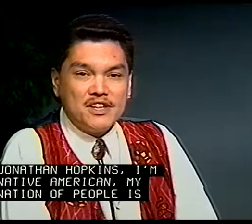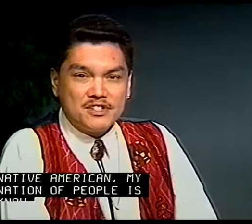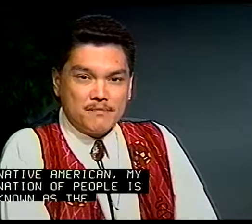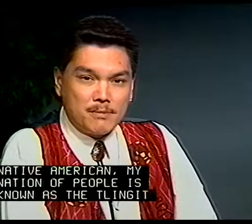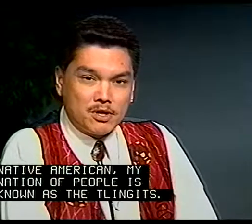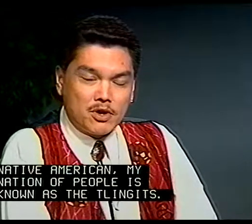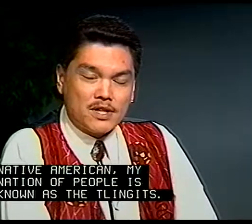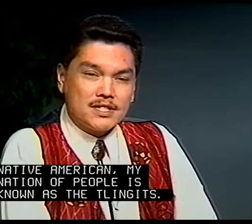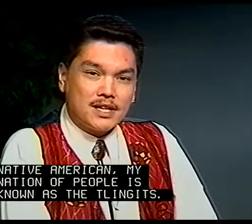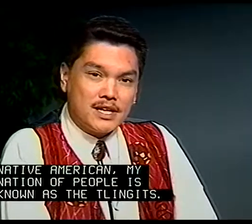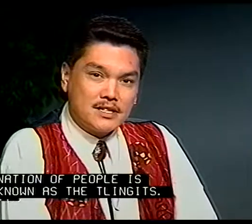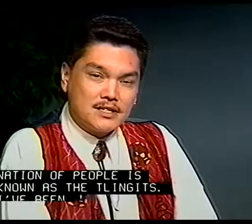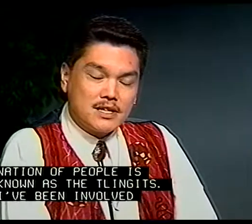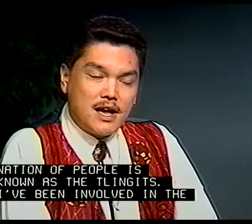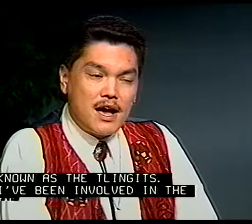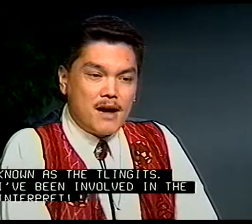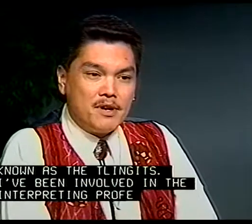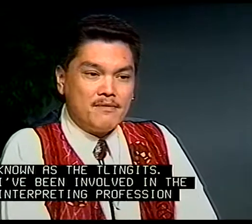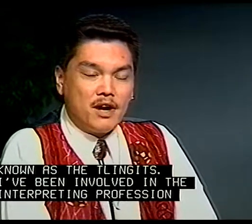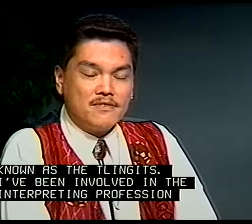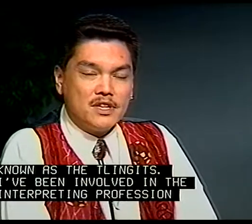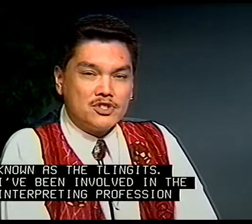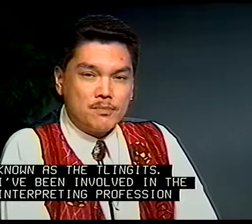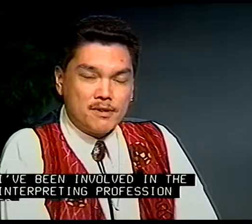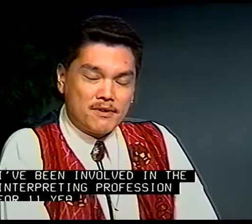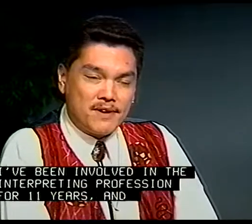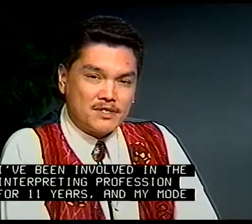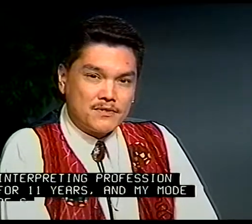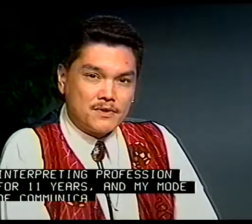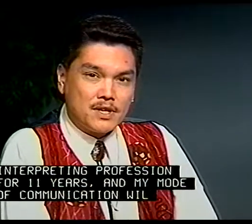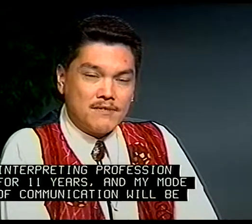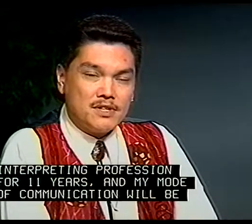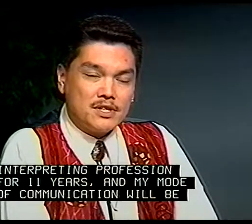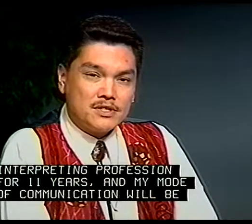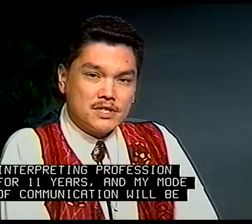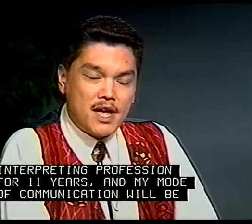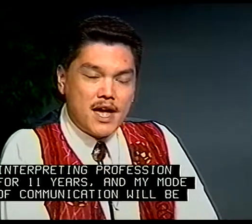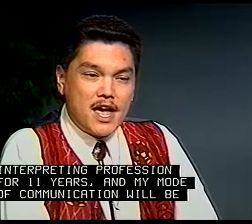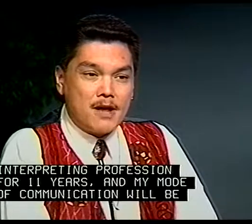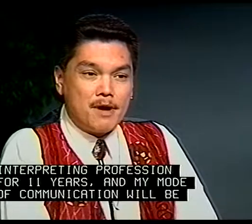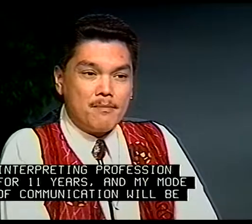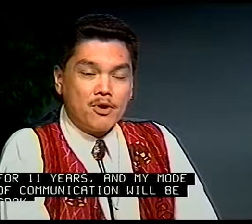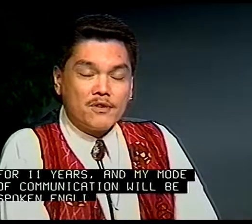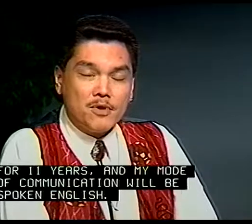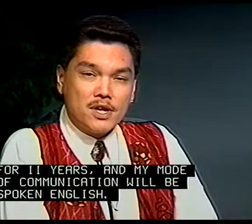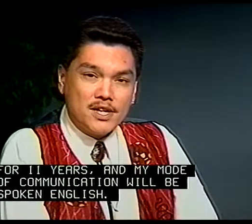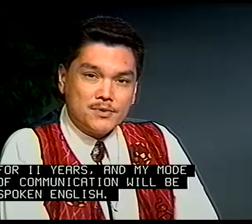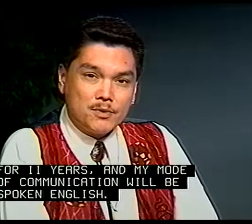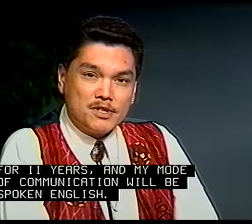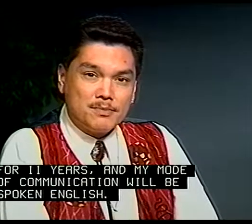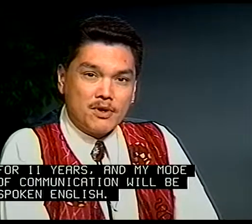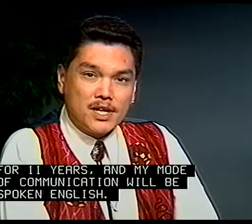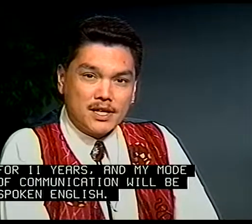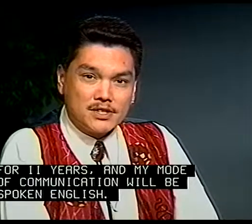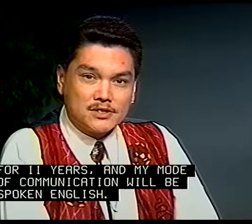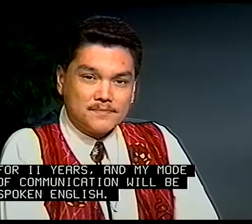nation of people are known as the Tlinkets. I've been involved in the interpreting profession for 11 years, and my mode of communication will be spoken English.